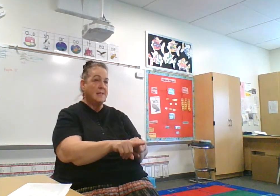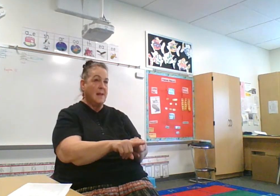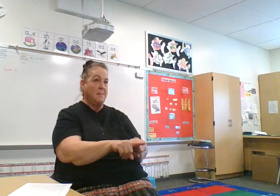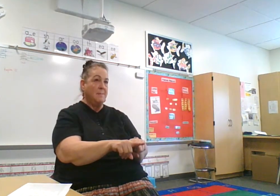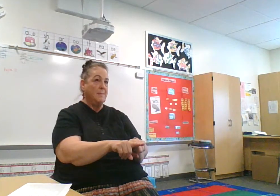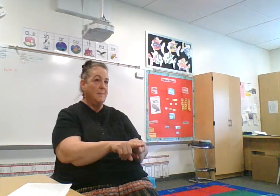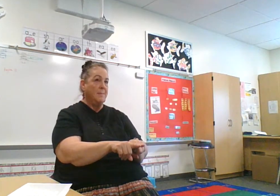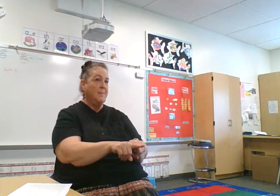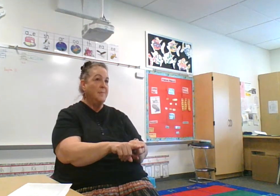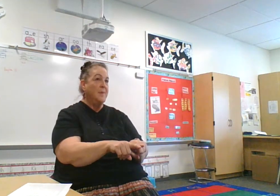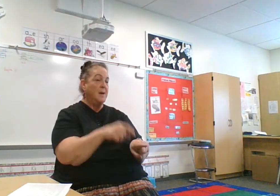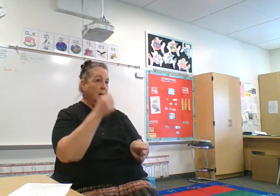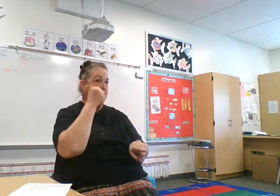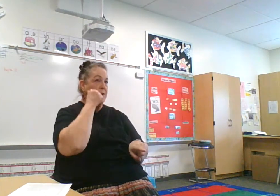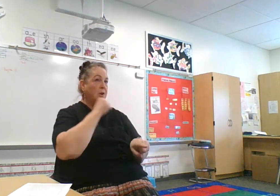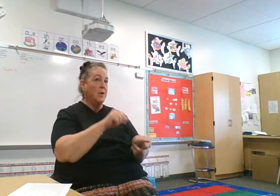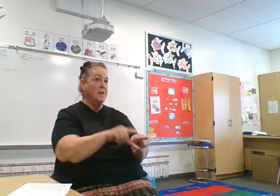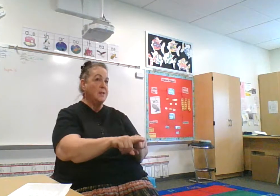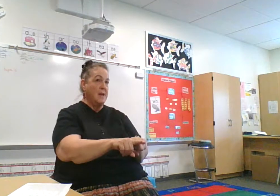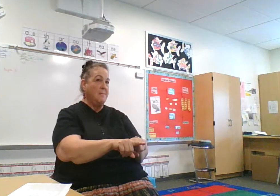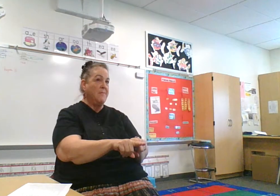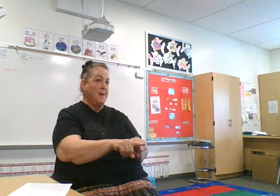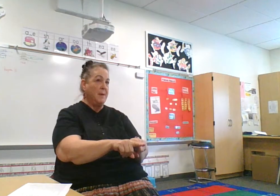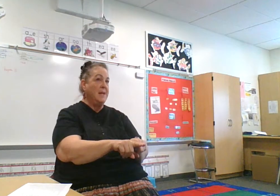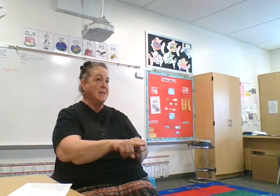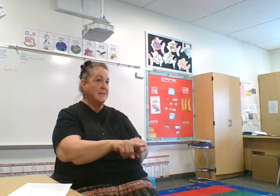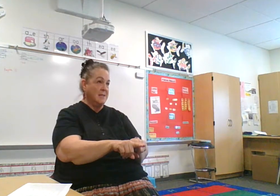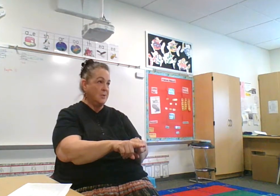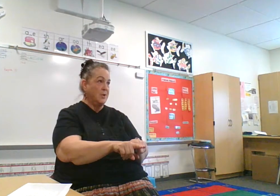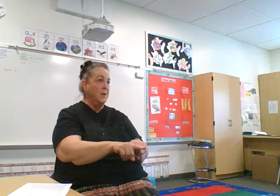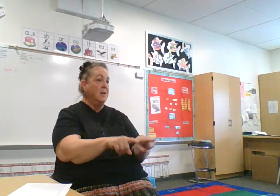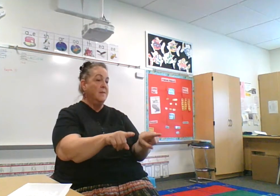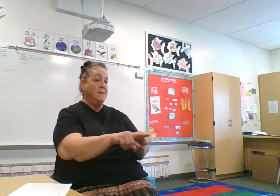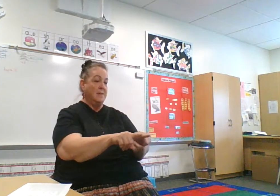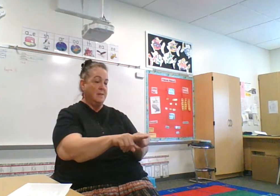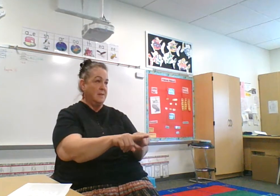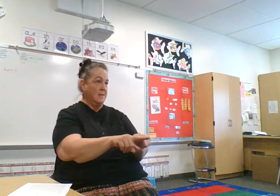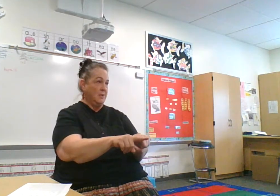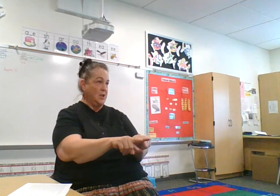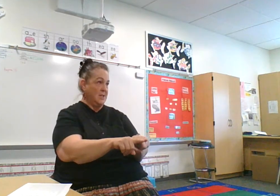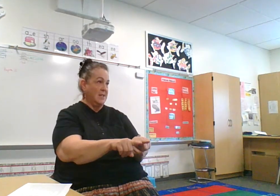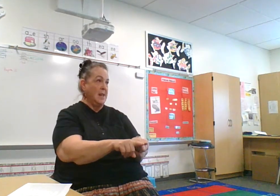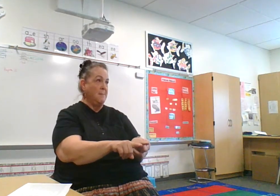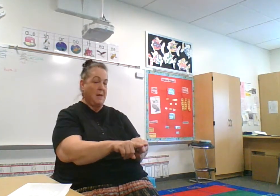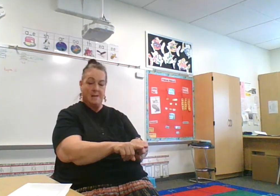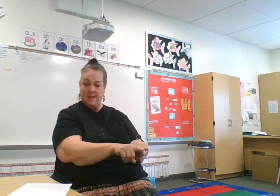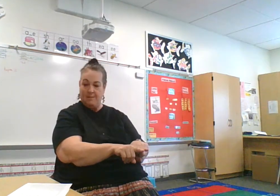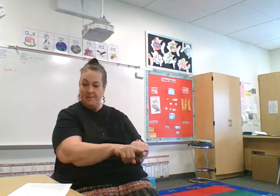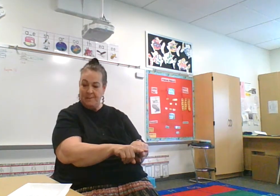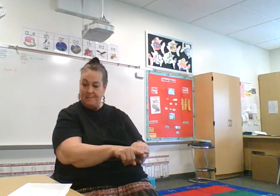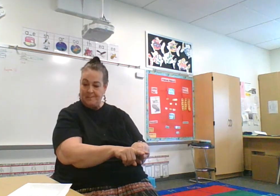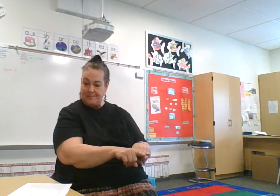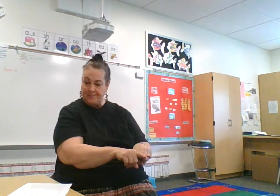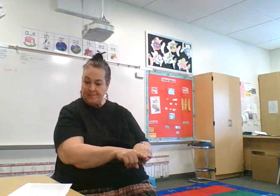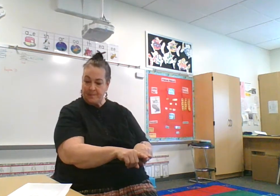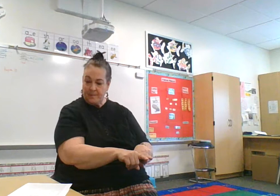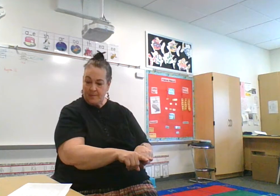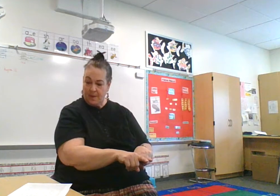same. Girl in the same family as a sister. This is still just same by itself.